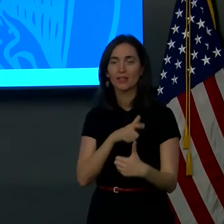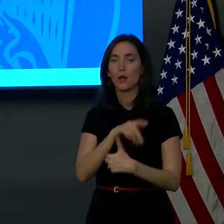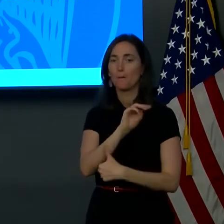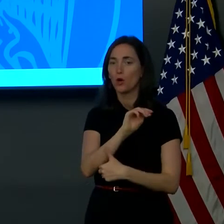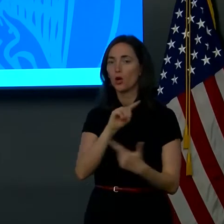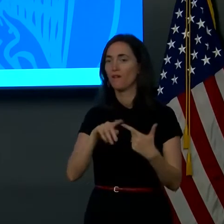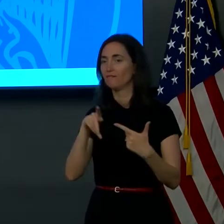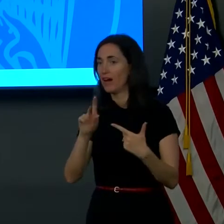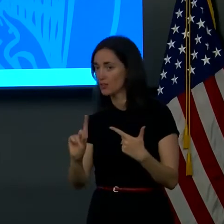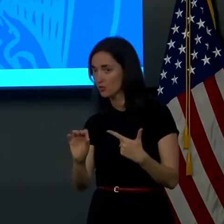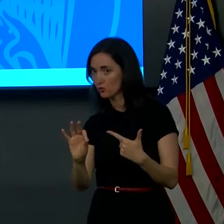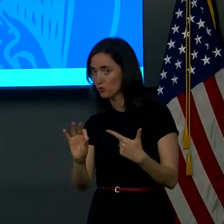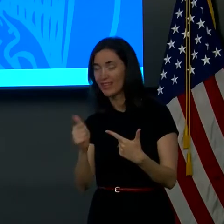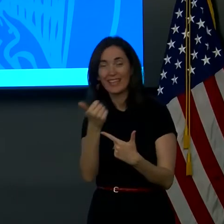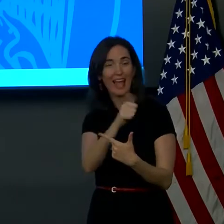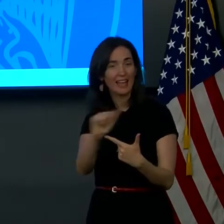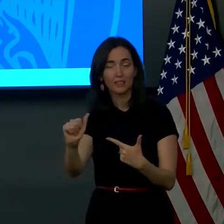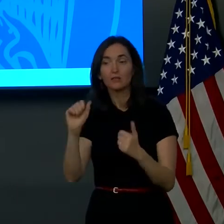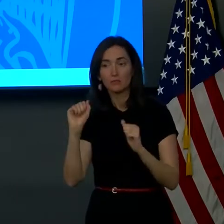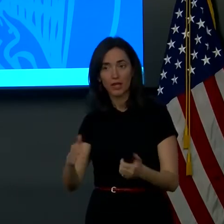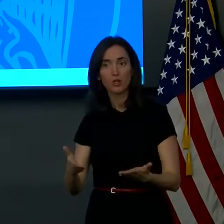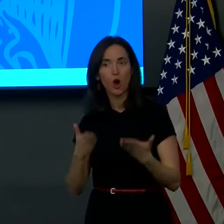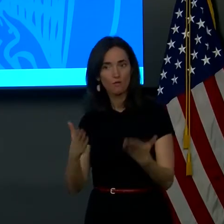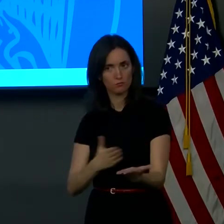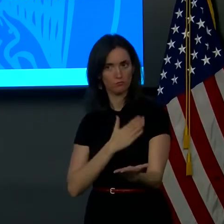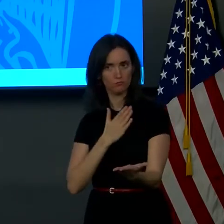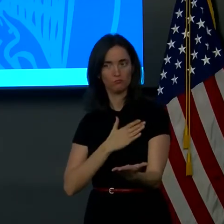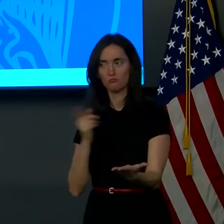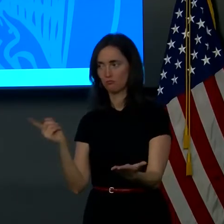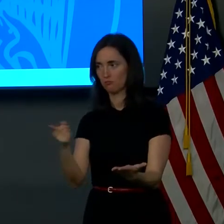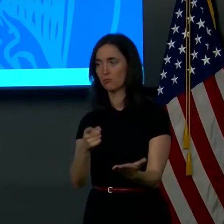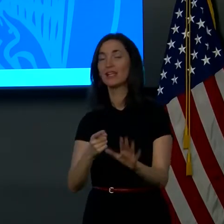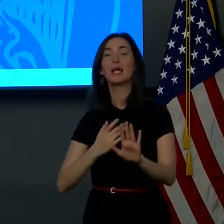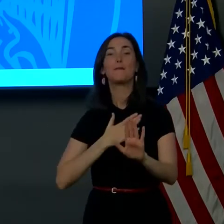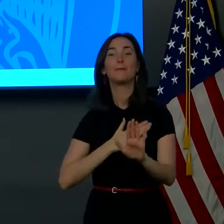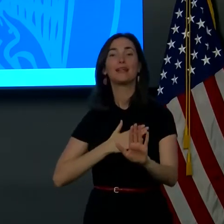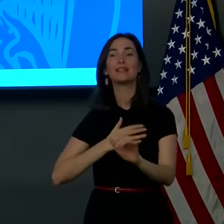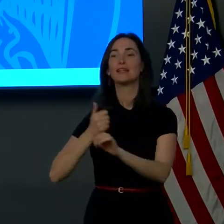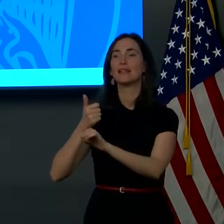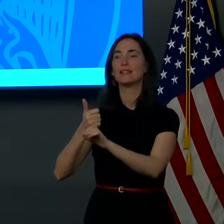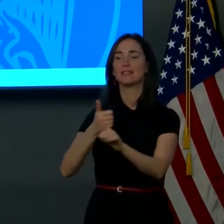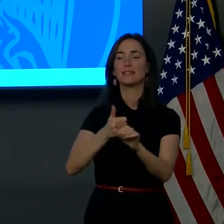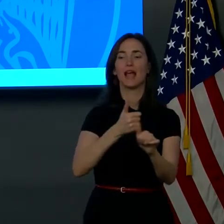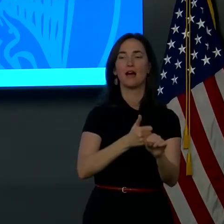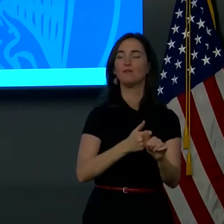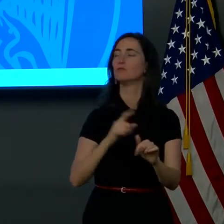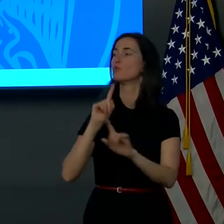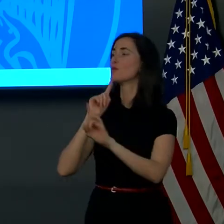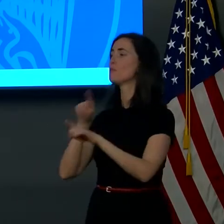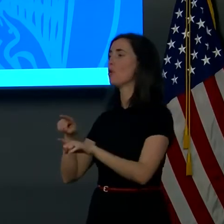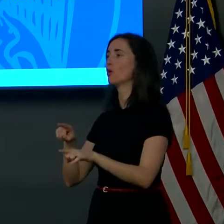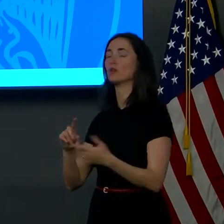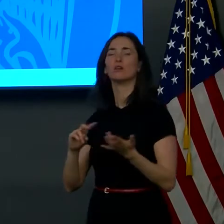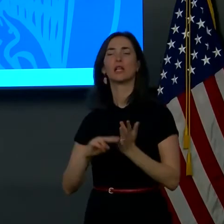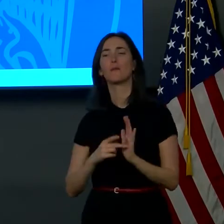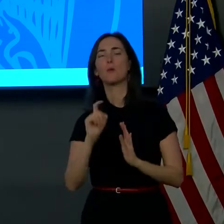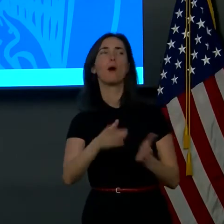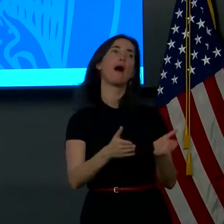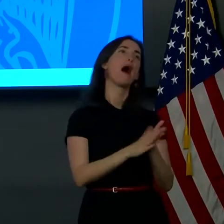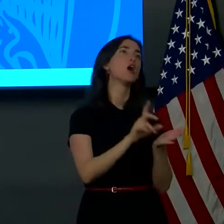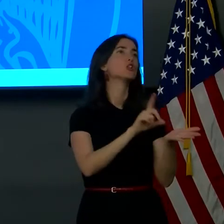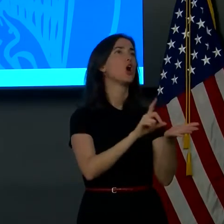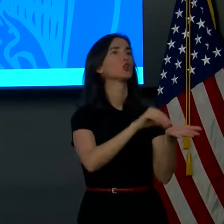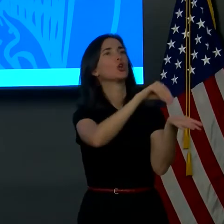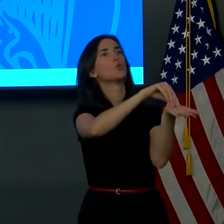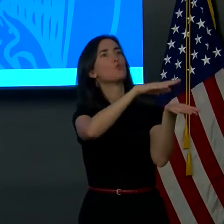Pfizer can and is offering this. We are asking patients to self-attest to these conditions, so there is no need to get your doctor to write you